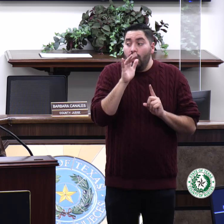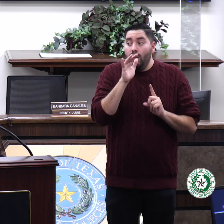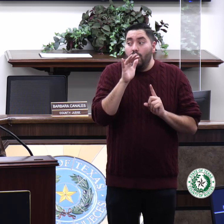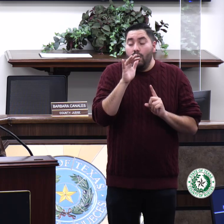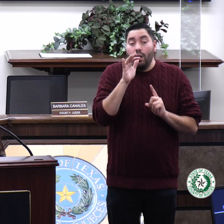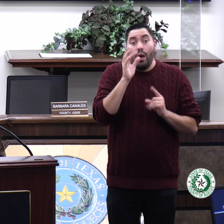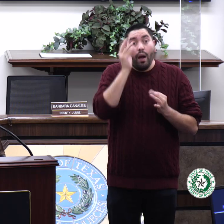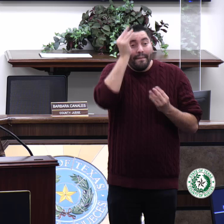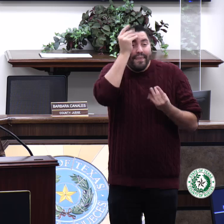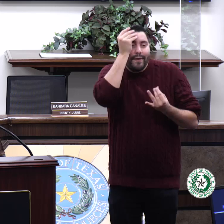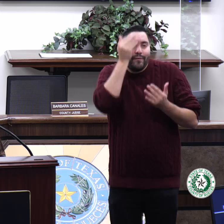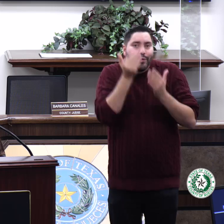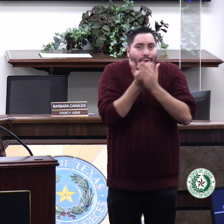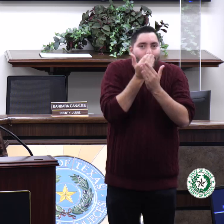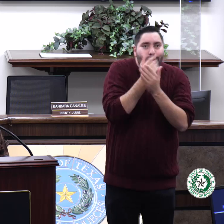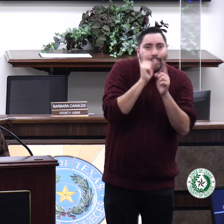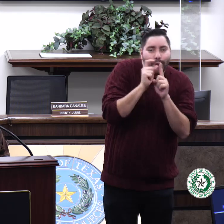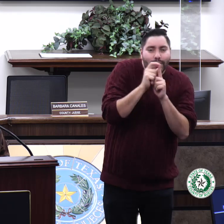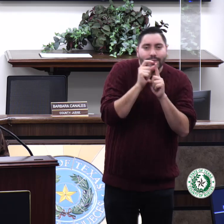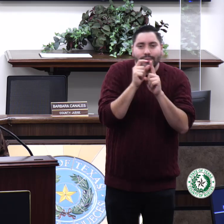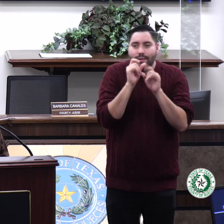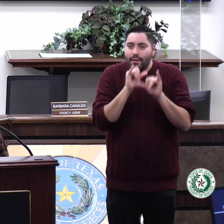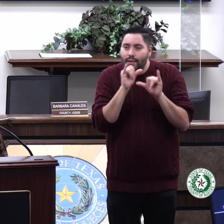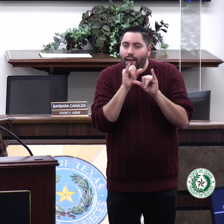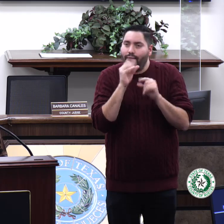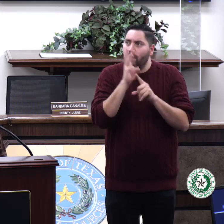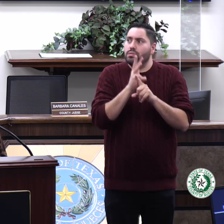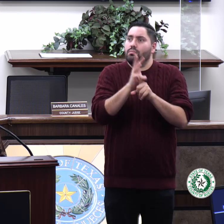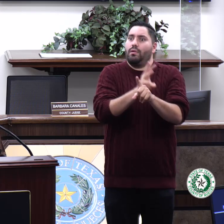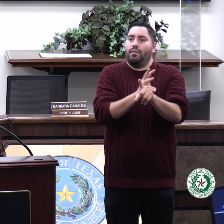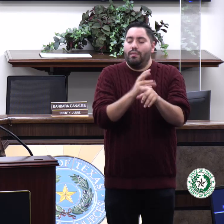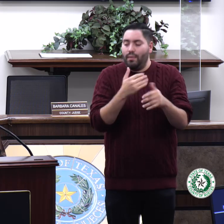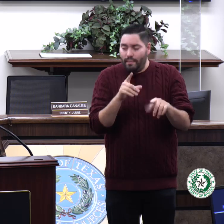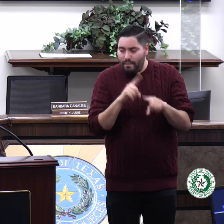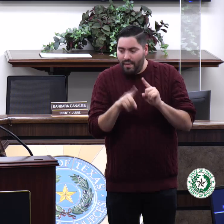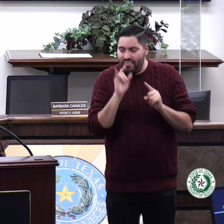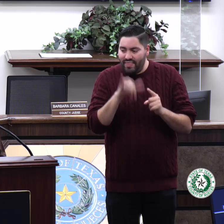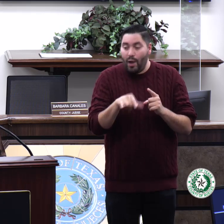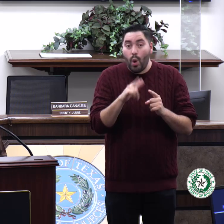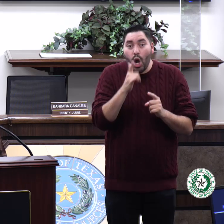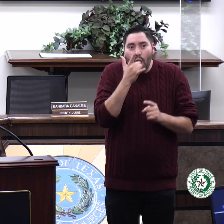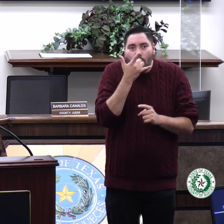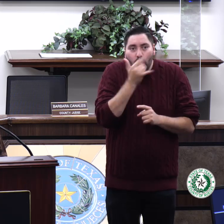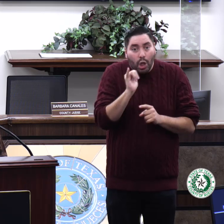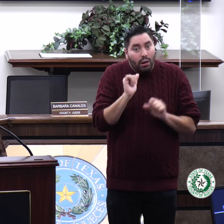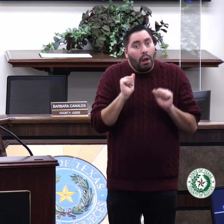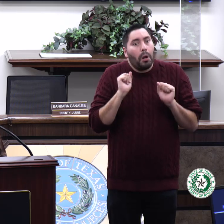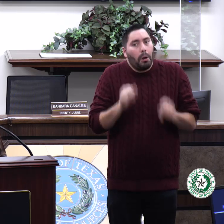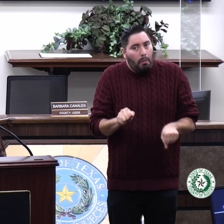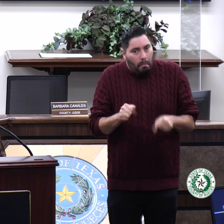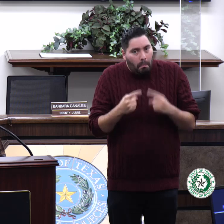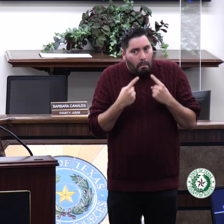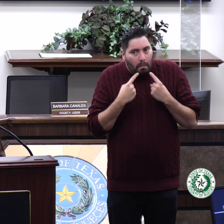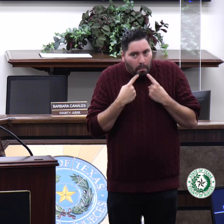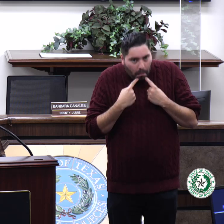give us new words to practice, it seems, every 6 months, but this one looks like it could be pronounced